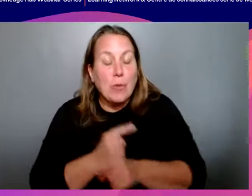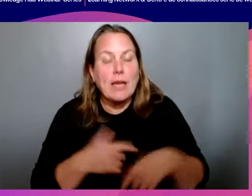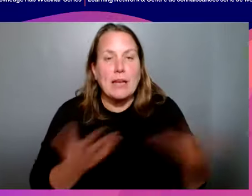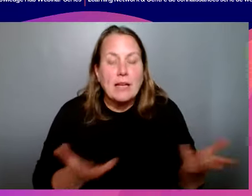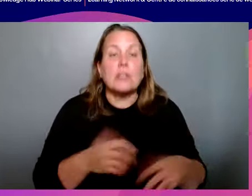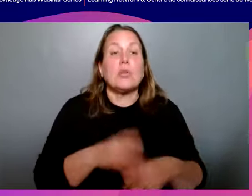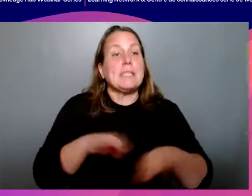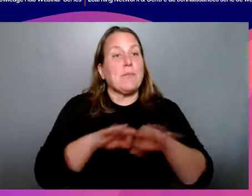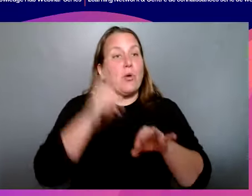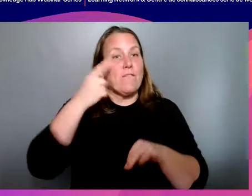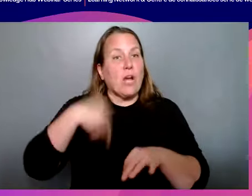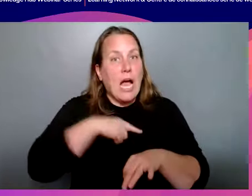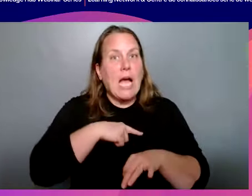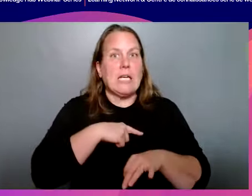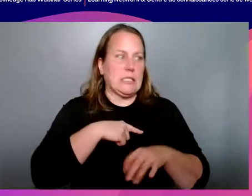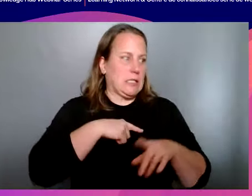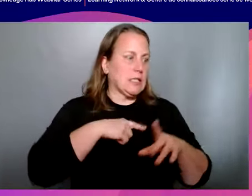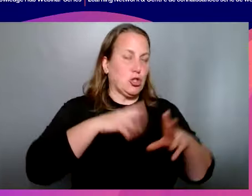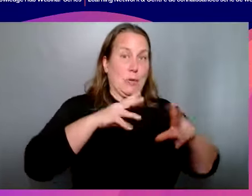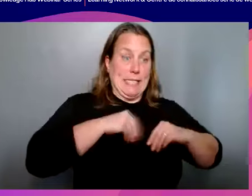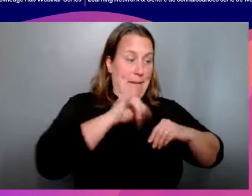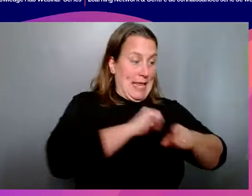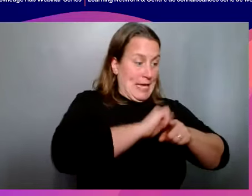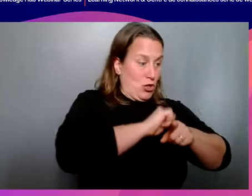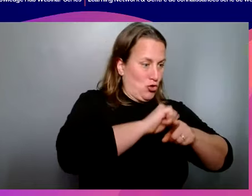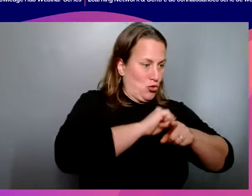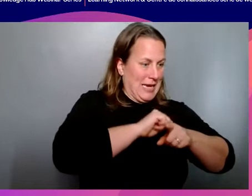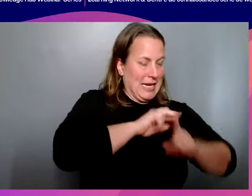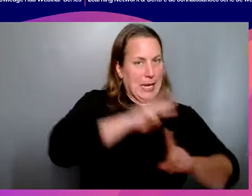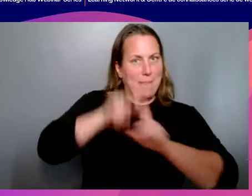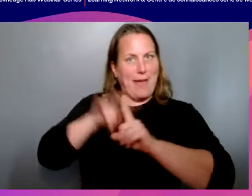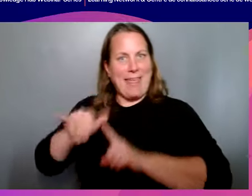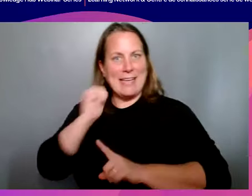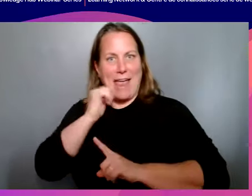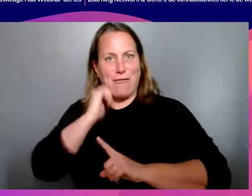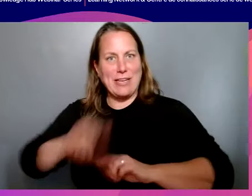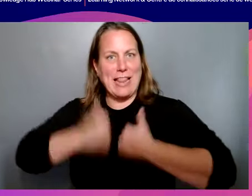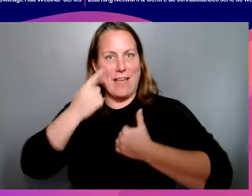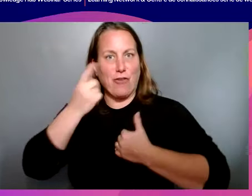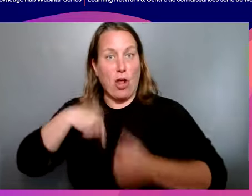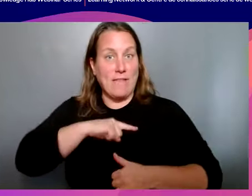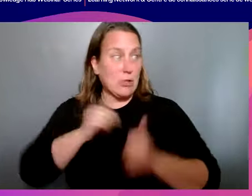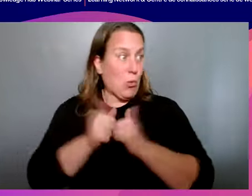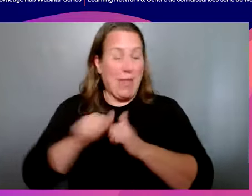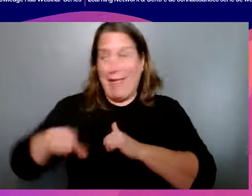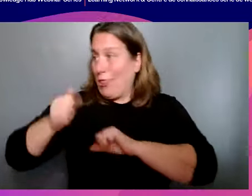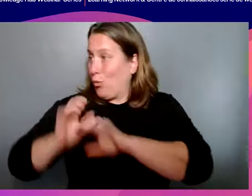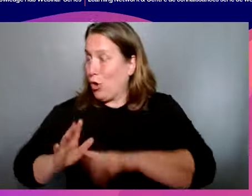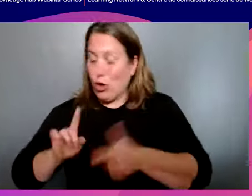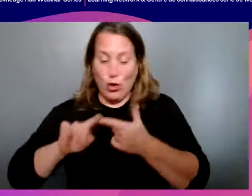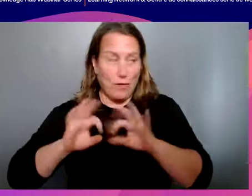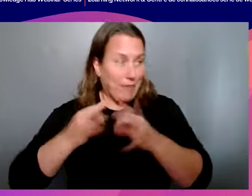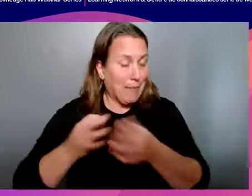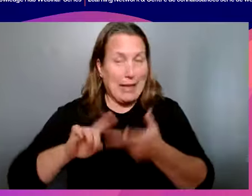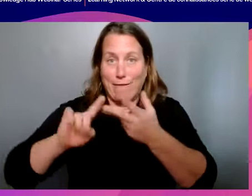much of the trainings that we take at work can apply in our everyday lives to our coworkers, to our family, to our friends, and